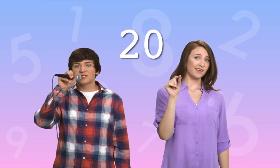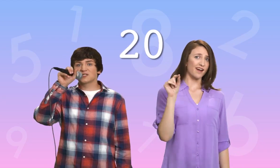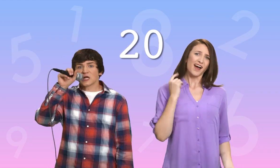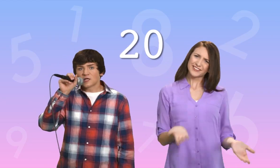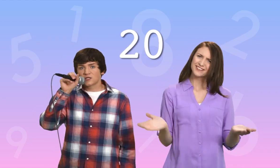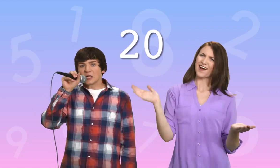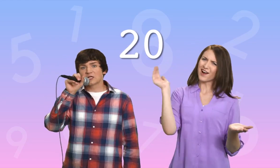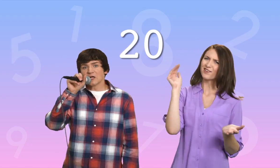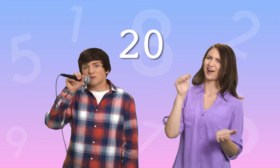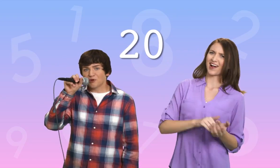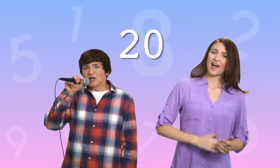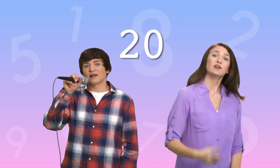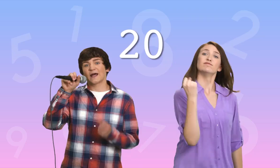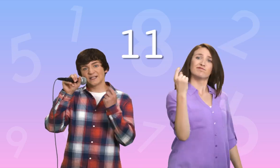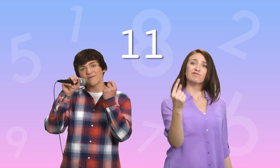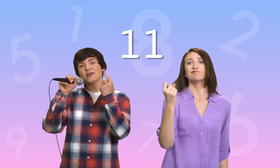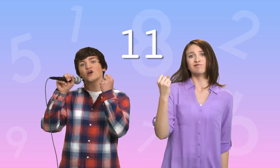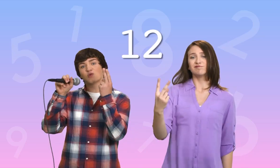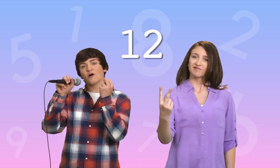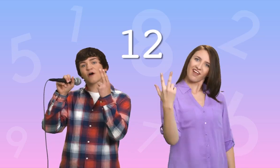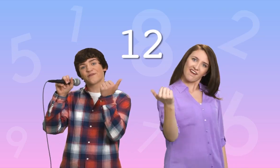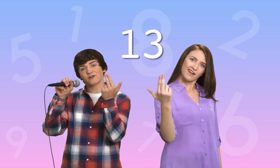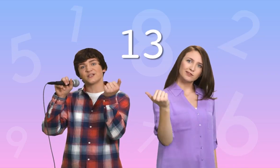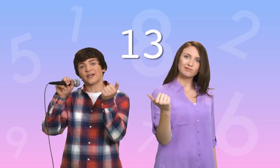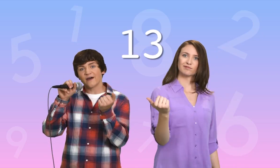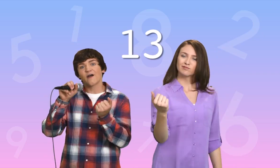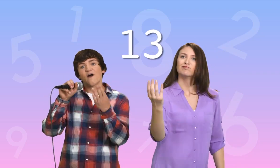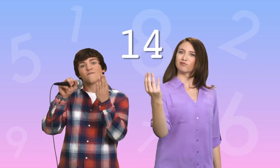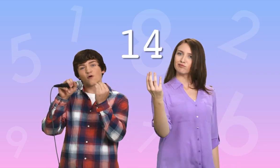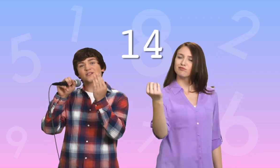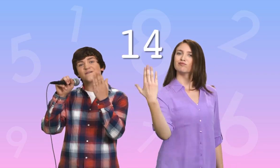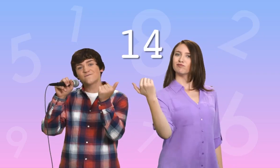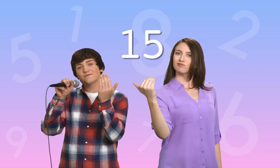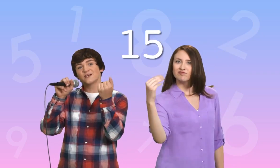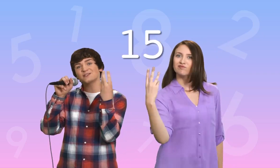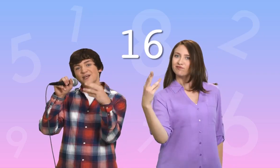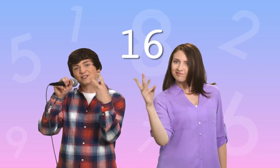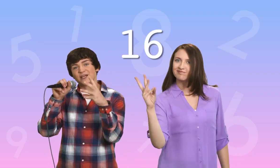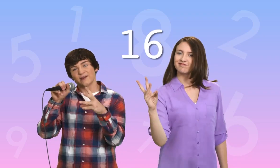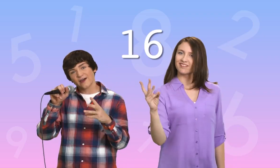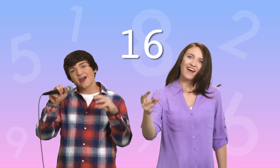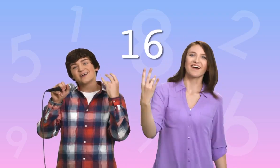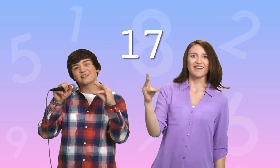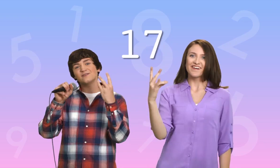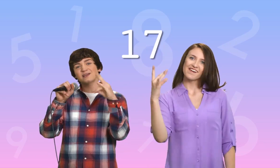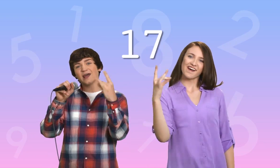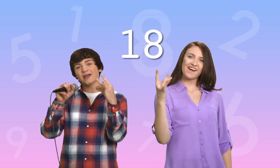20. Start over again. 11, 12, 13, 14, 15, 16, 17,